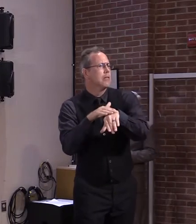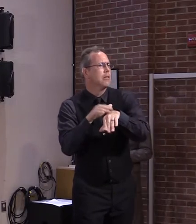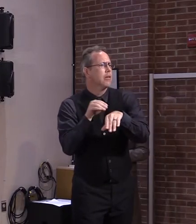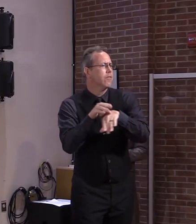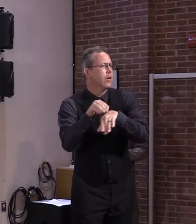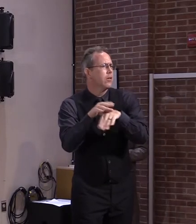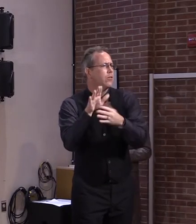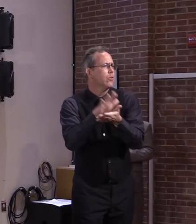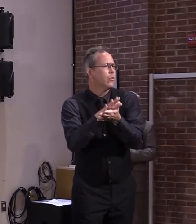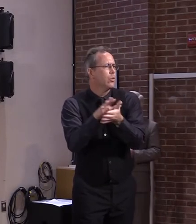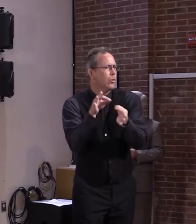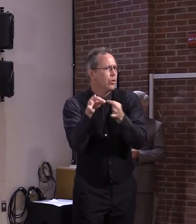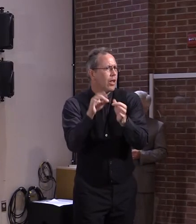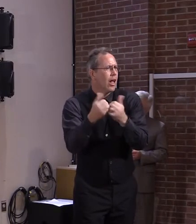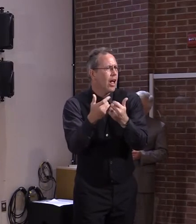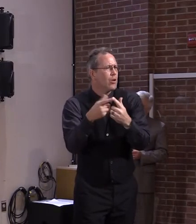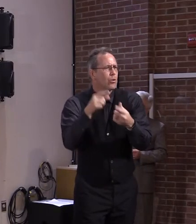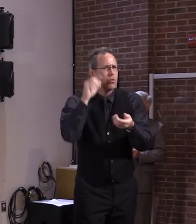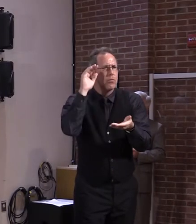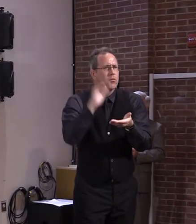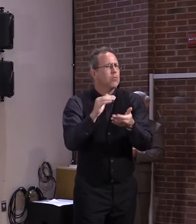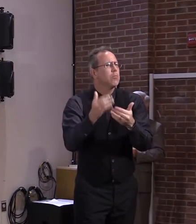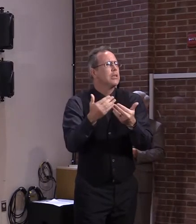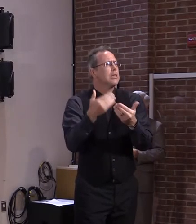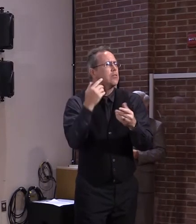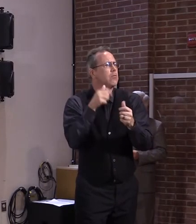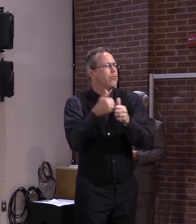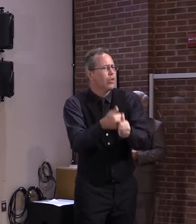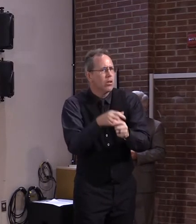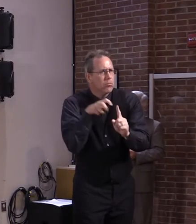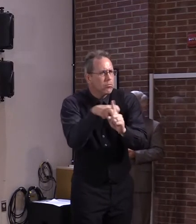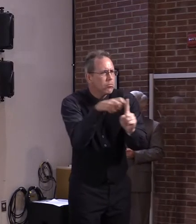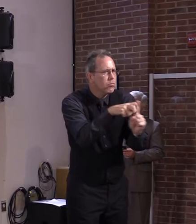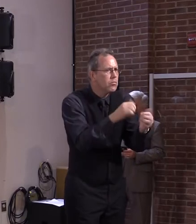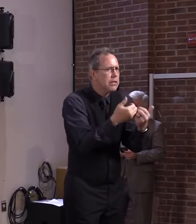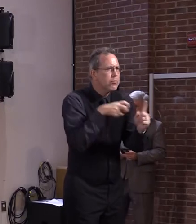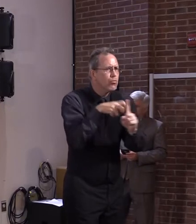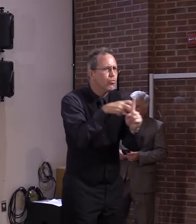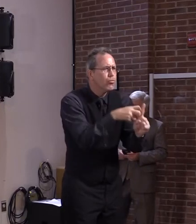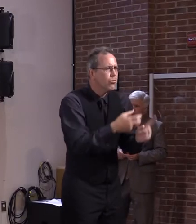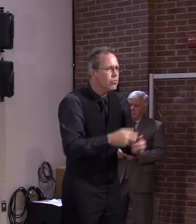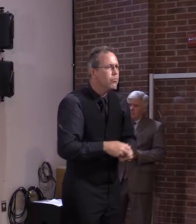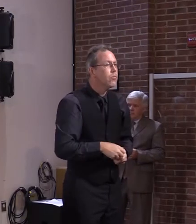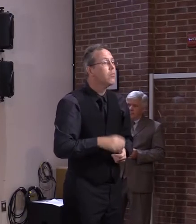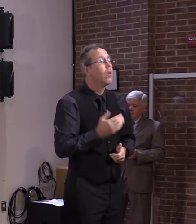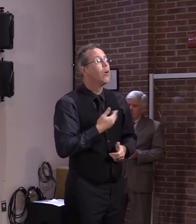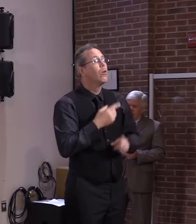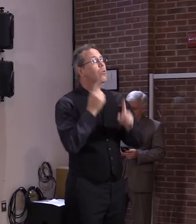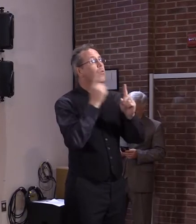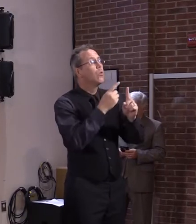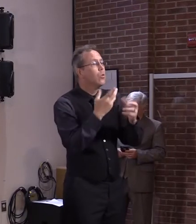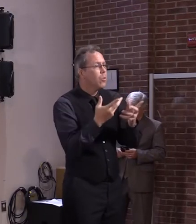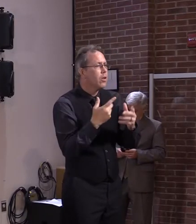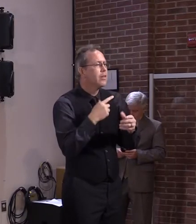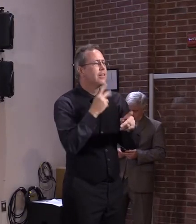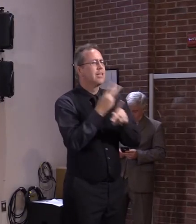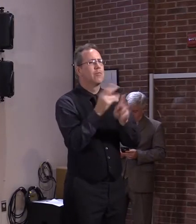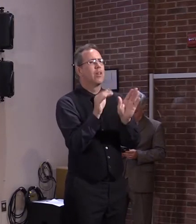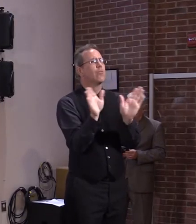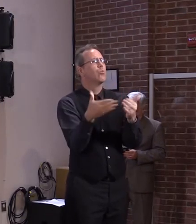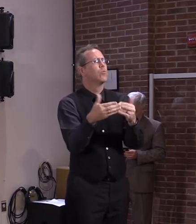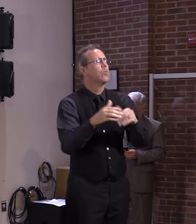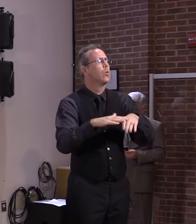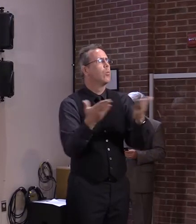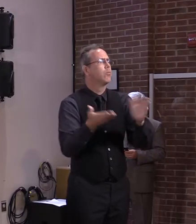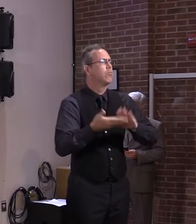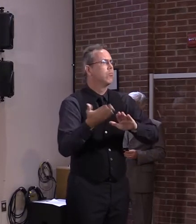will be one of increased ability to keep kids where they should be, which is in school. And